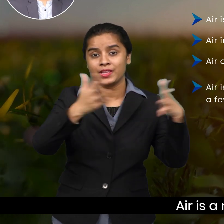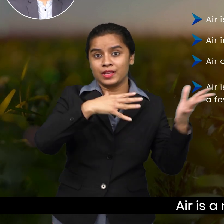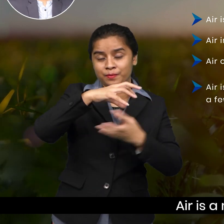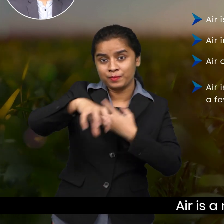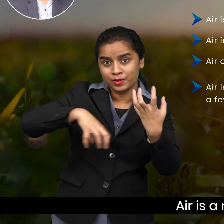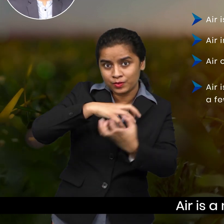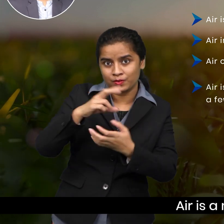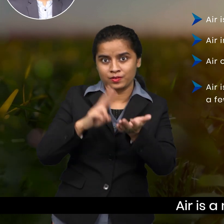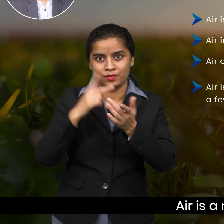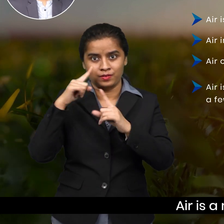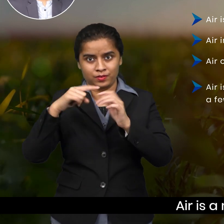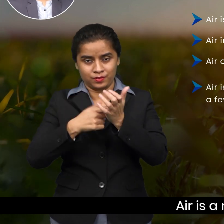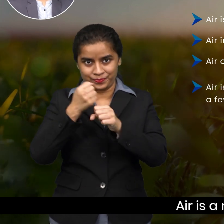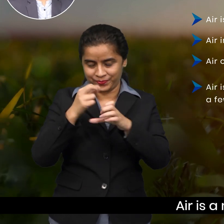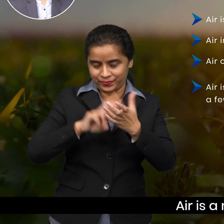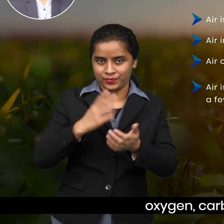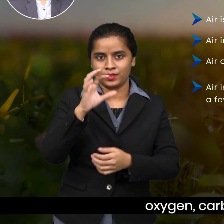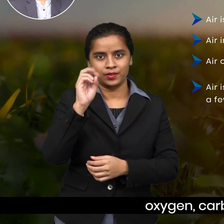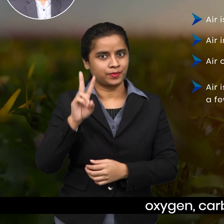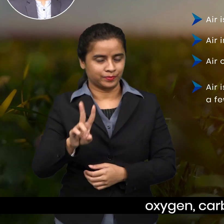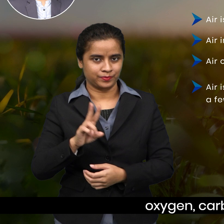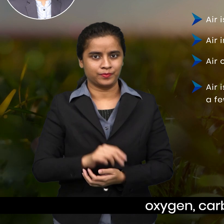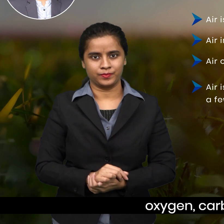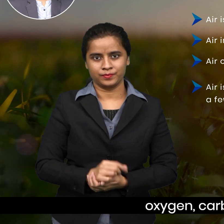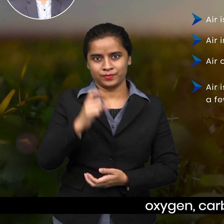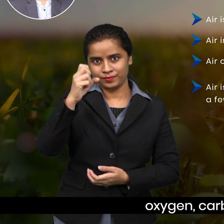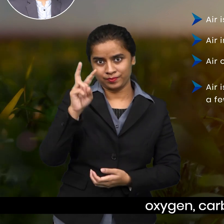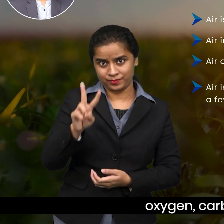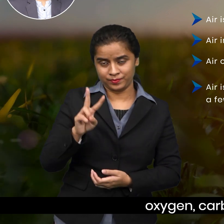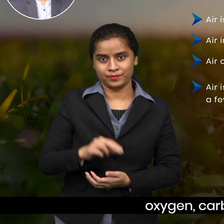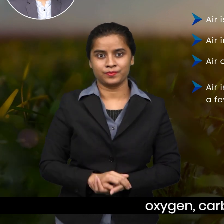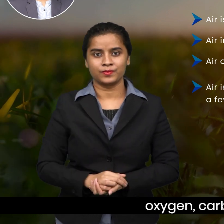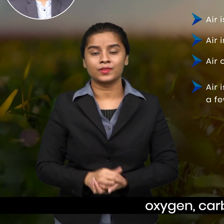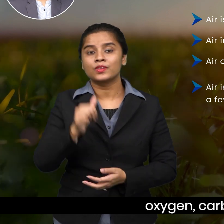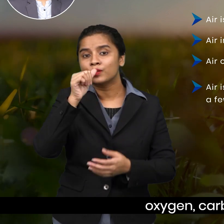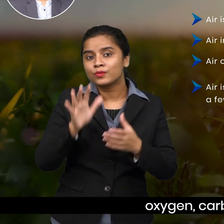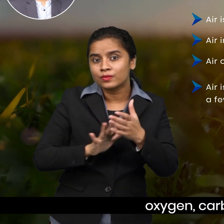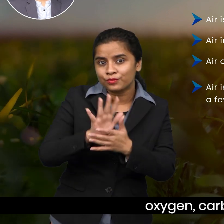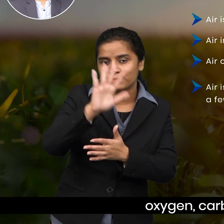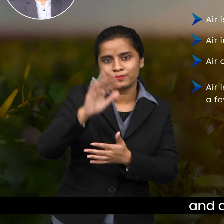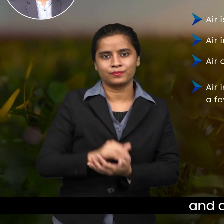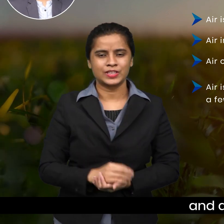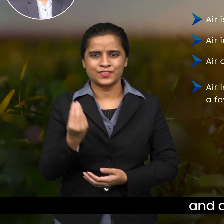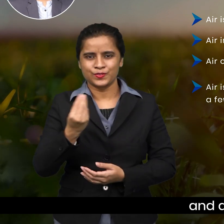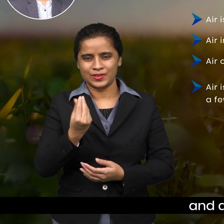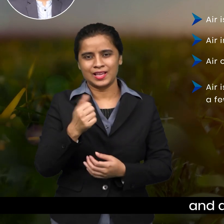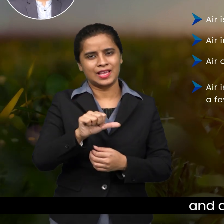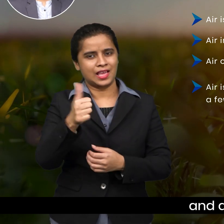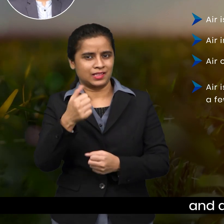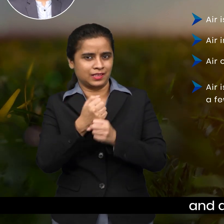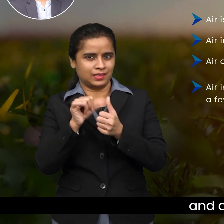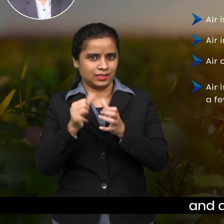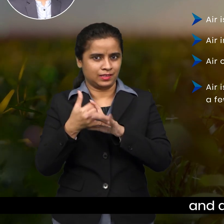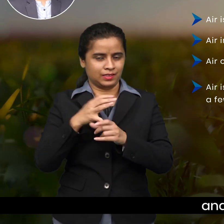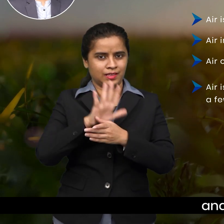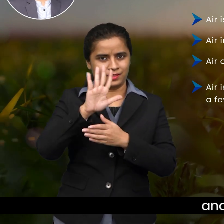Air is a mixture of nitrogen, oxygen, carbon dioxide, water vapor, and a few other